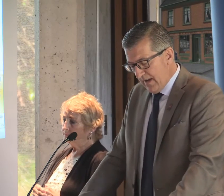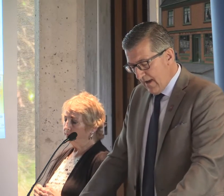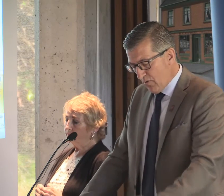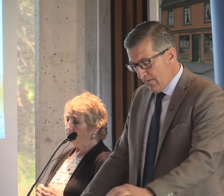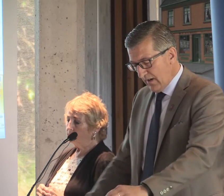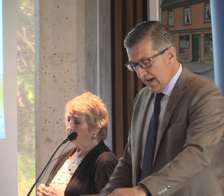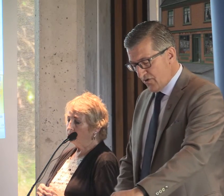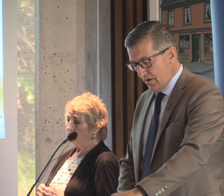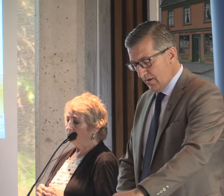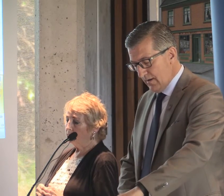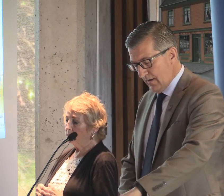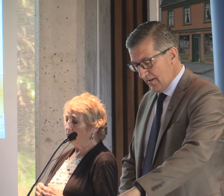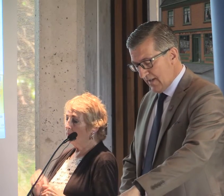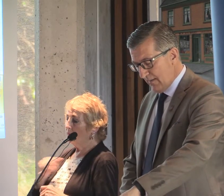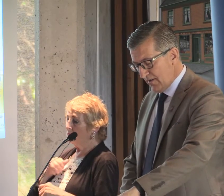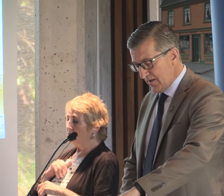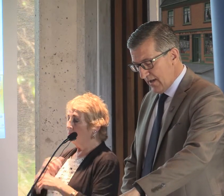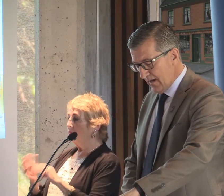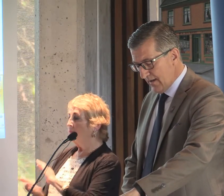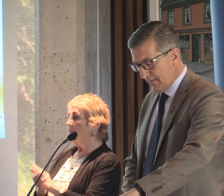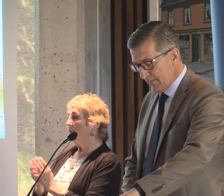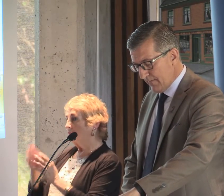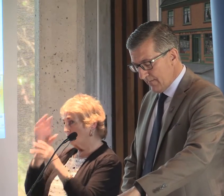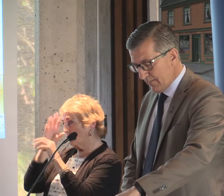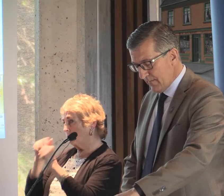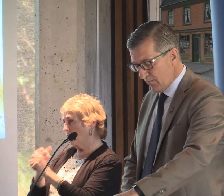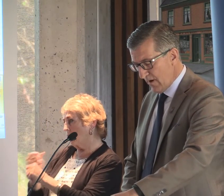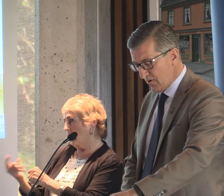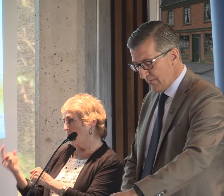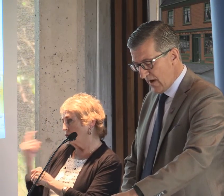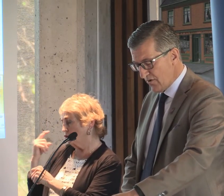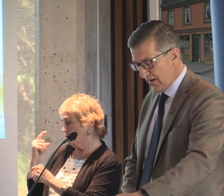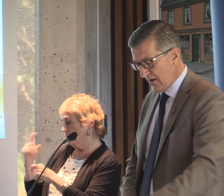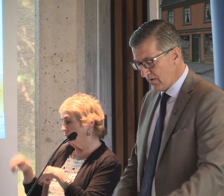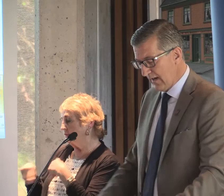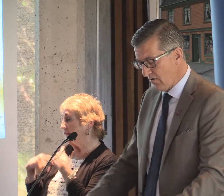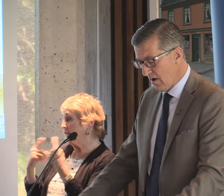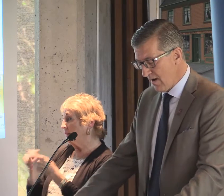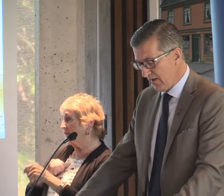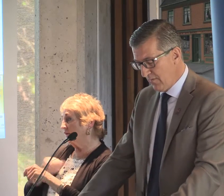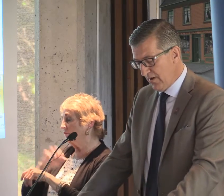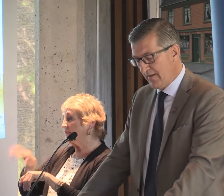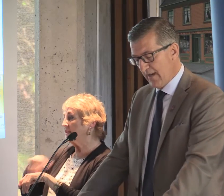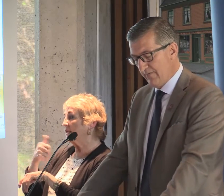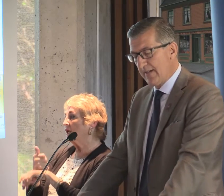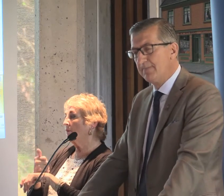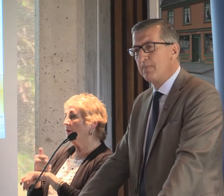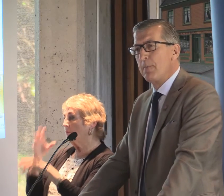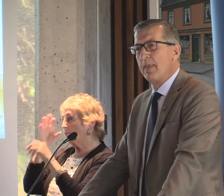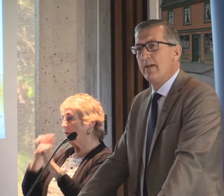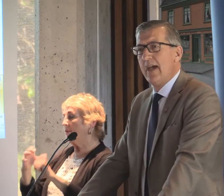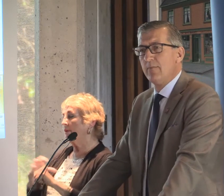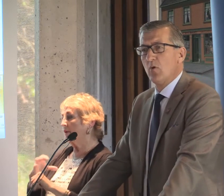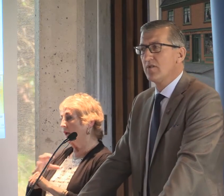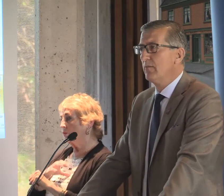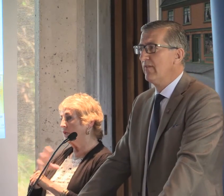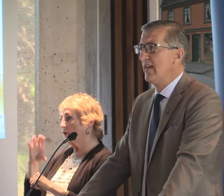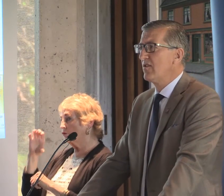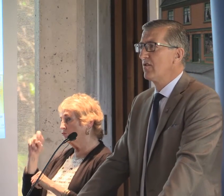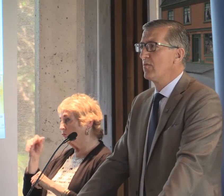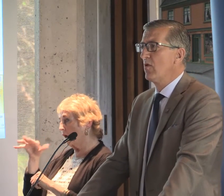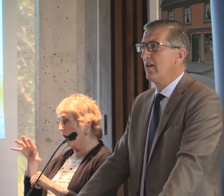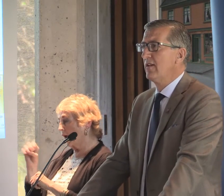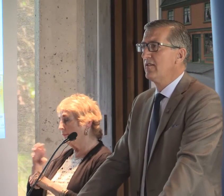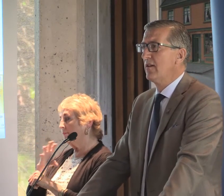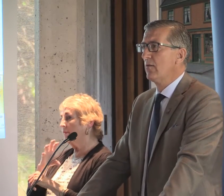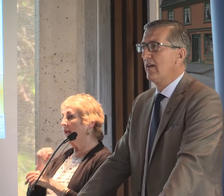Since I became premier last year, I established a Premier's Advisory Council on Crime and Community Safety. Anne Morris, I believe Anne's